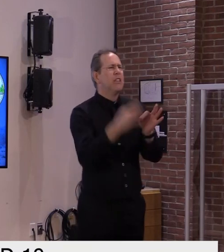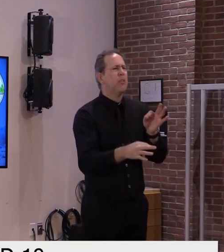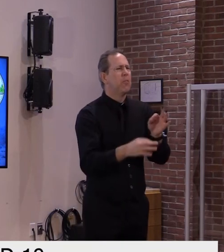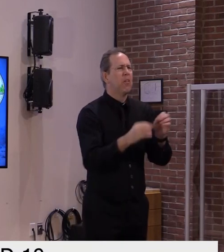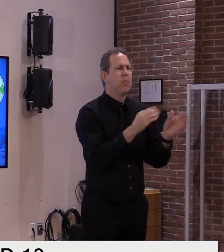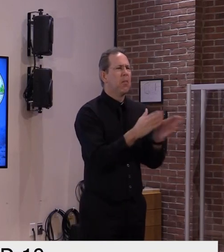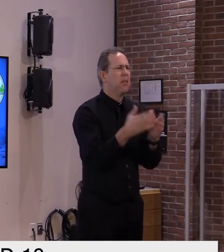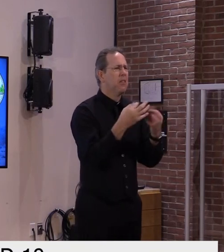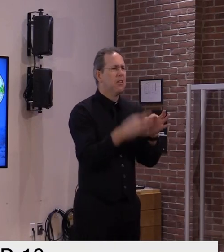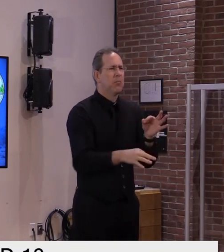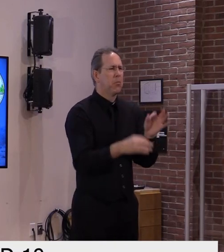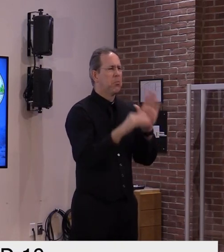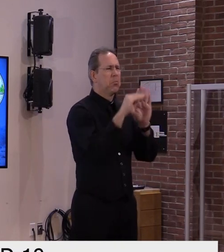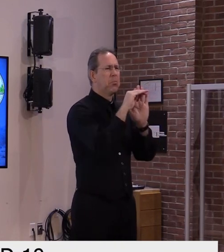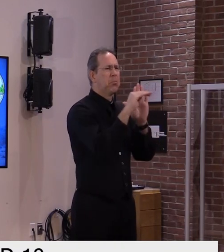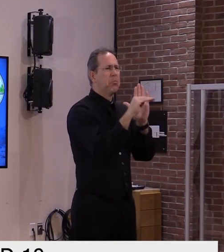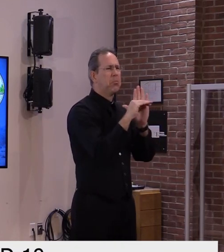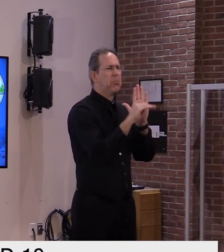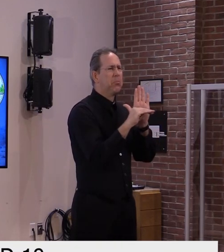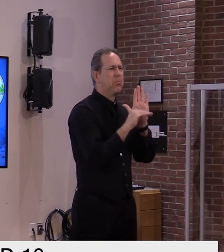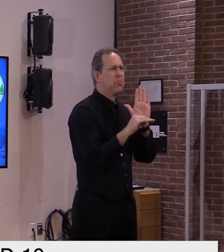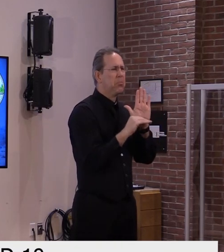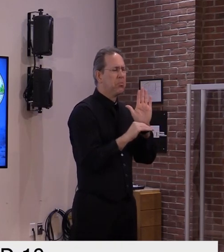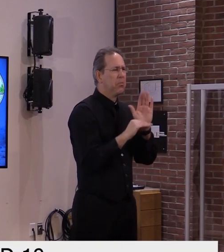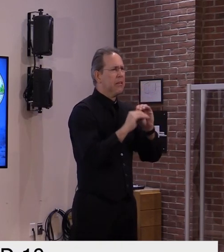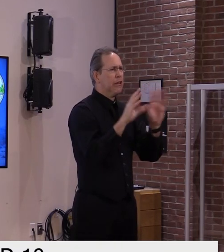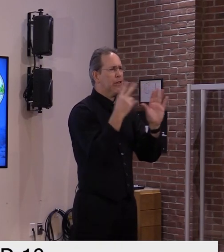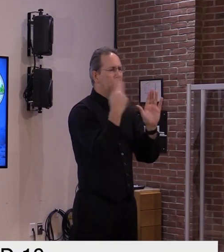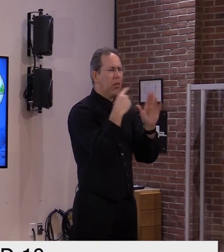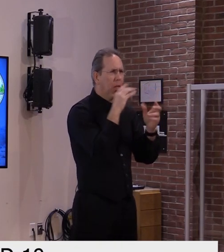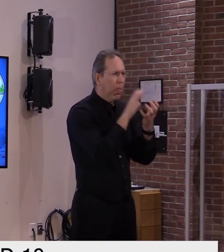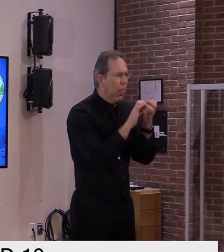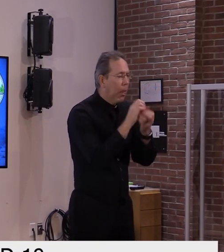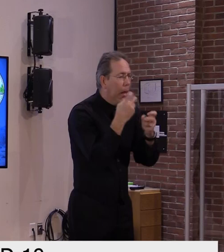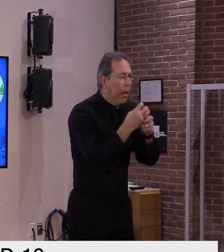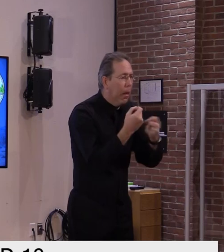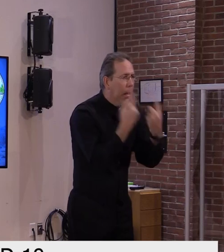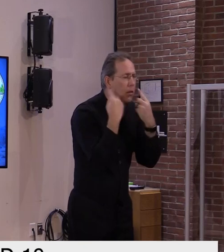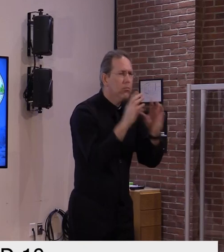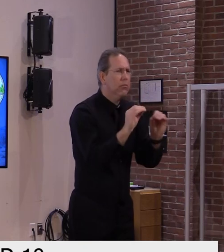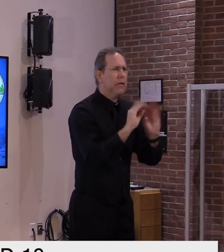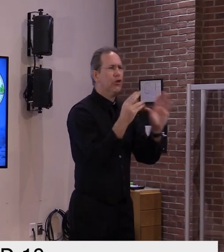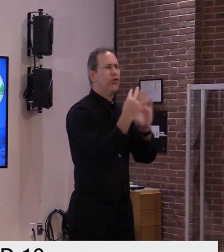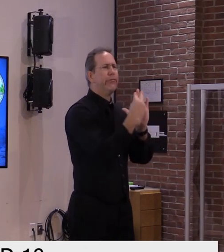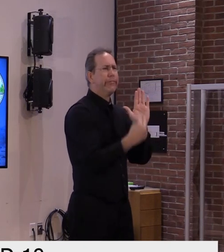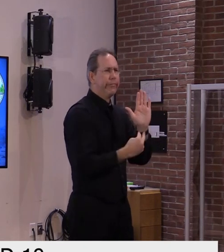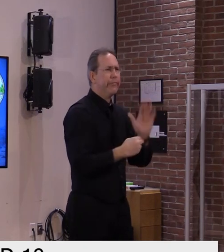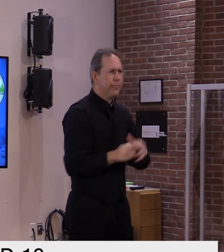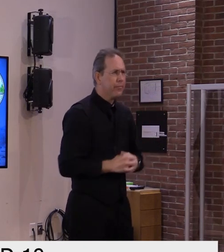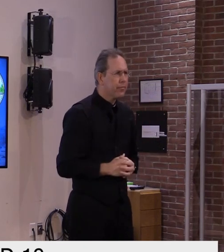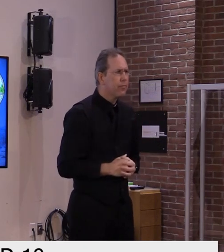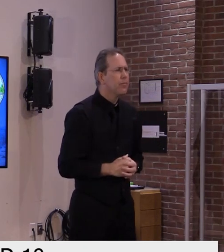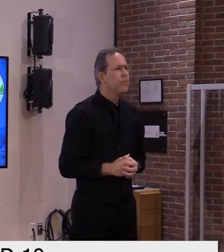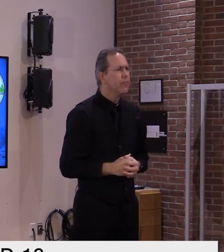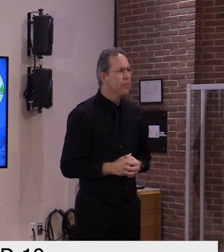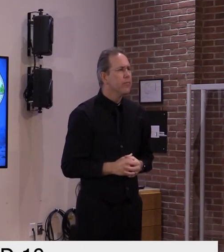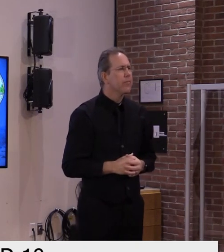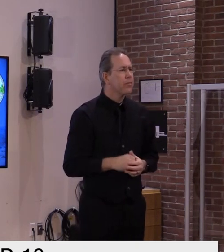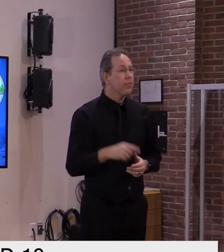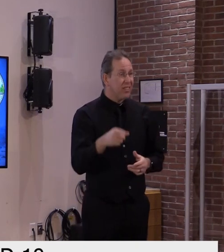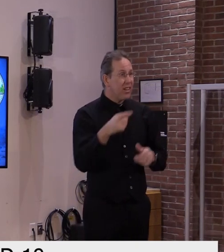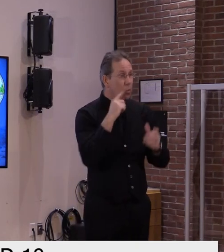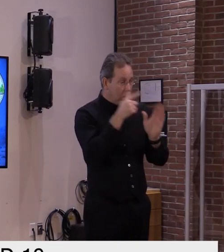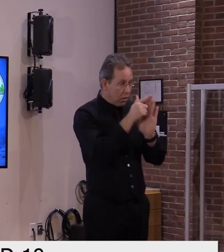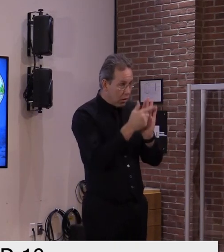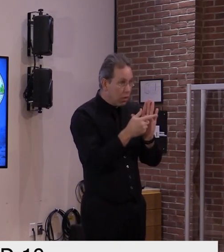what makes it so unique in some ways that anyone 75 and over will be able to receive the vaccine, and they'll be on a number of